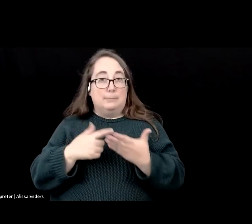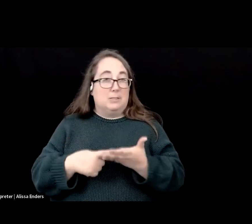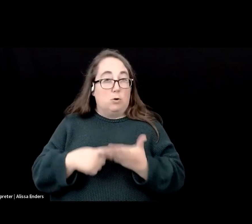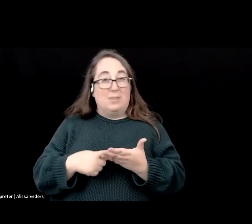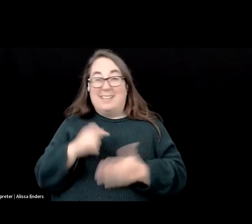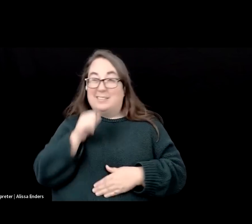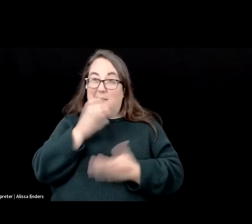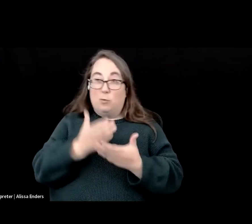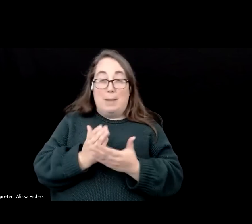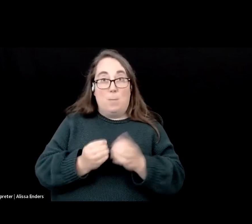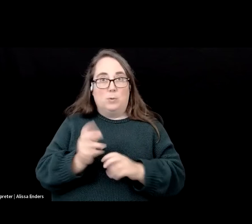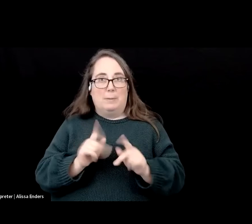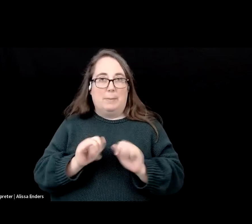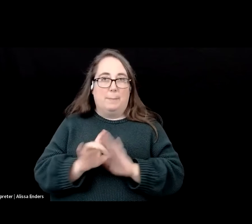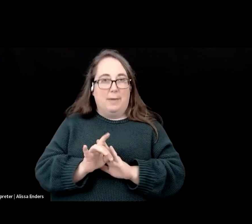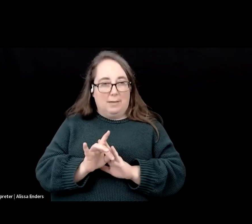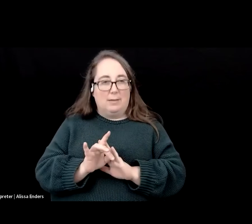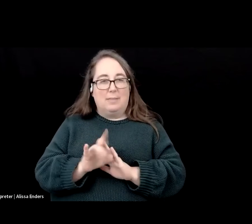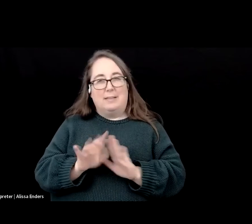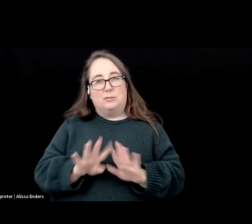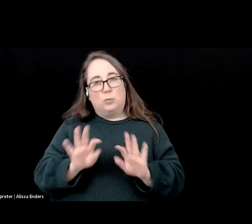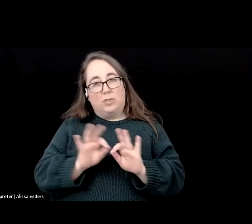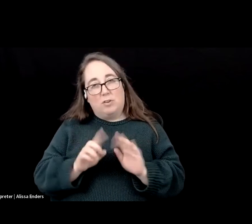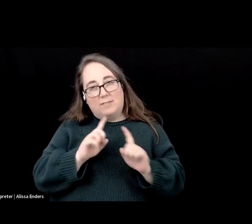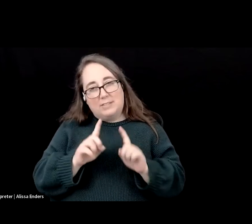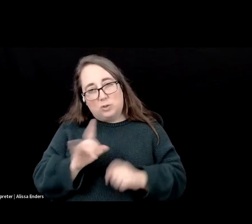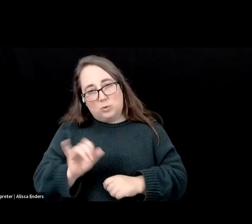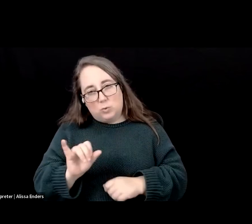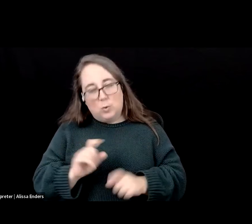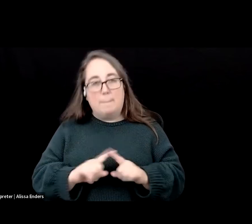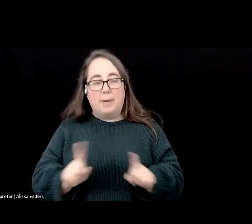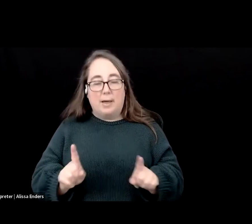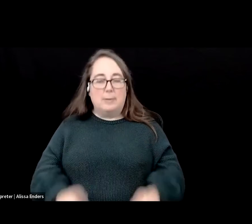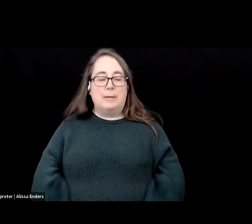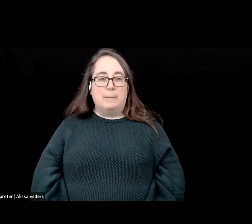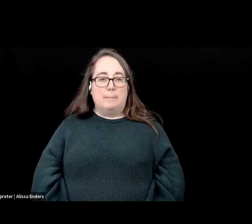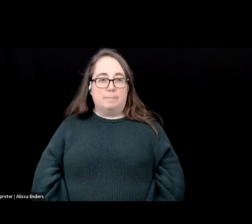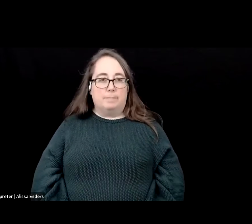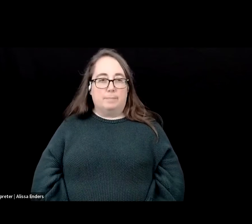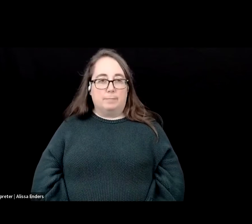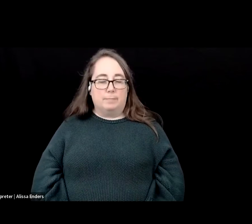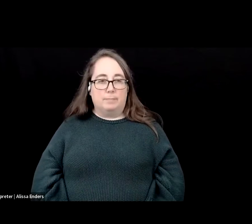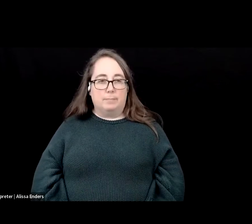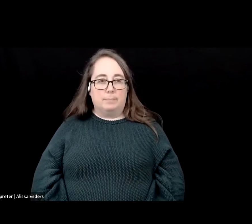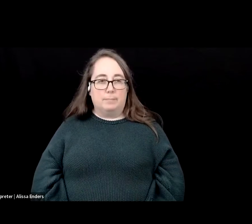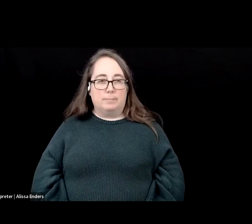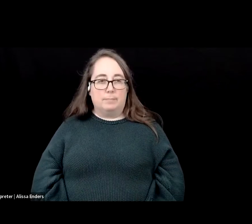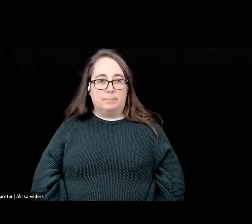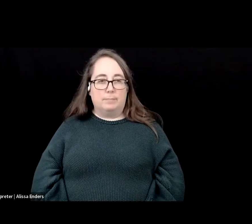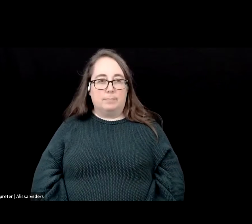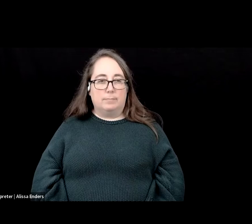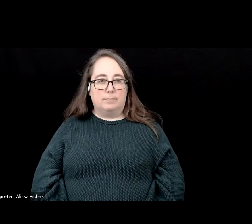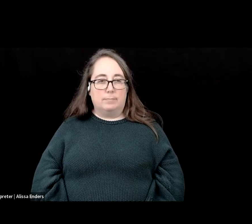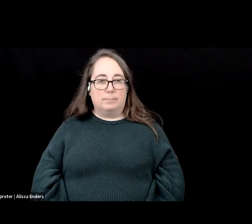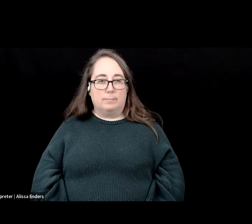point to. So I think that in itself sparks the conversation. But I also think the ways, I mean, very few of us, I